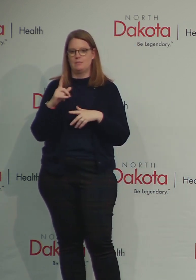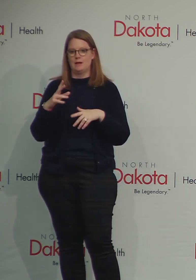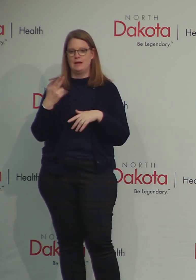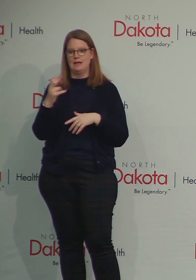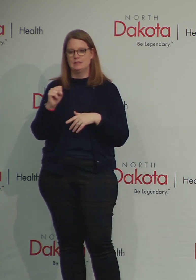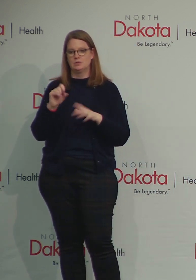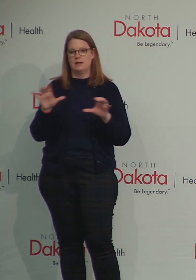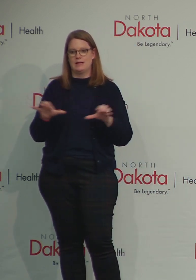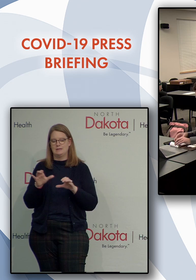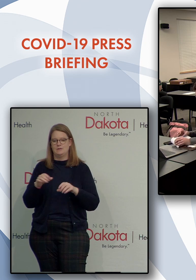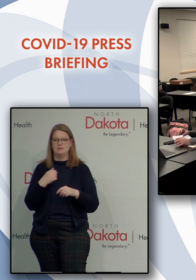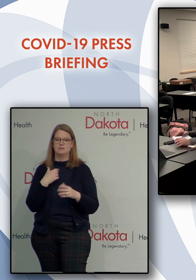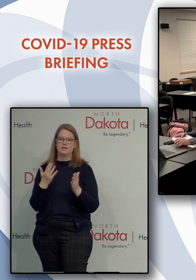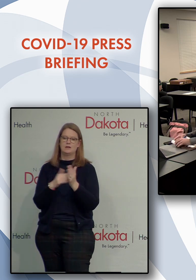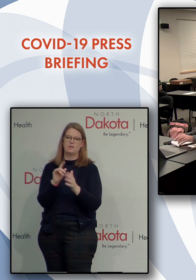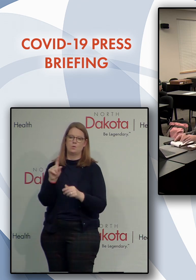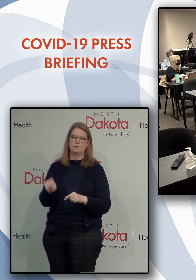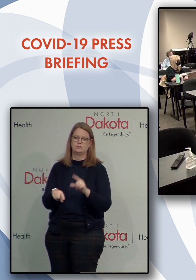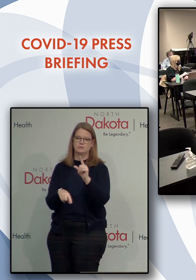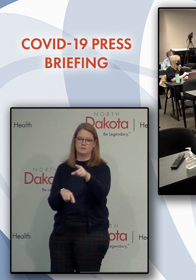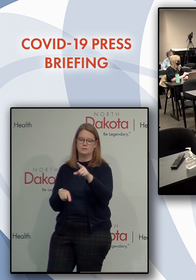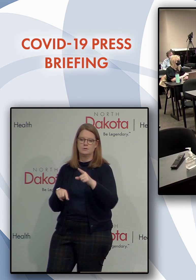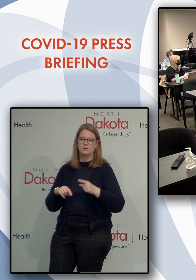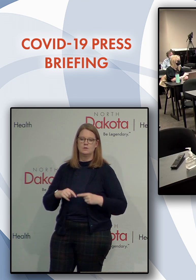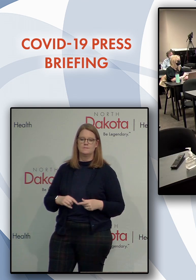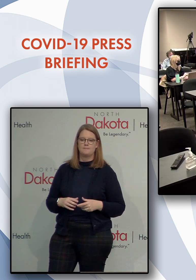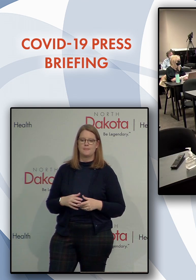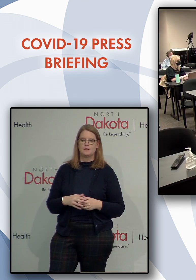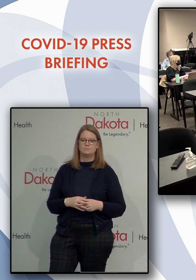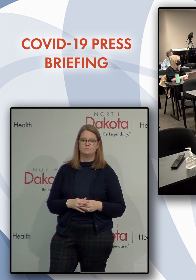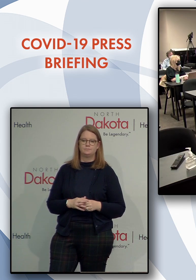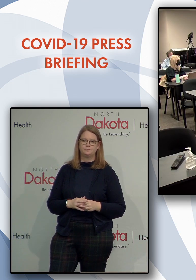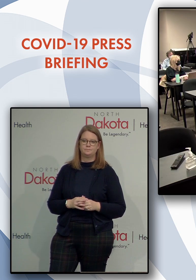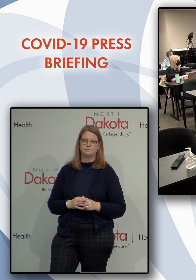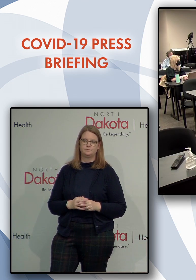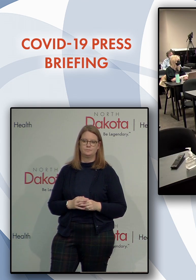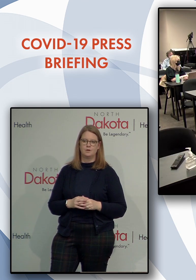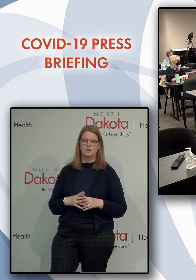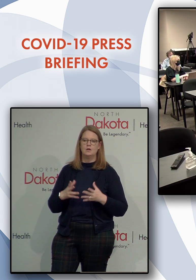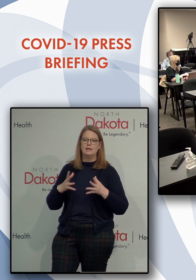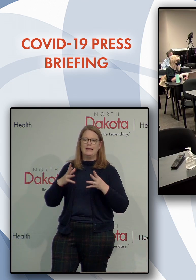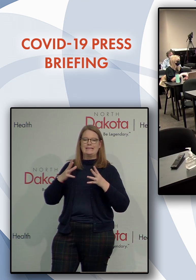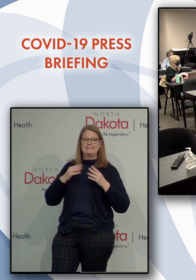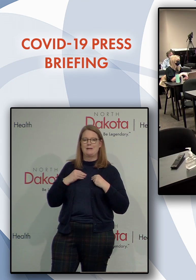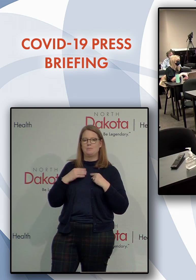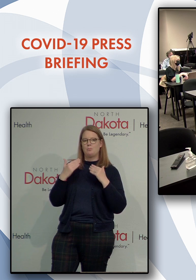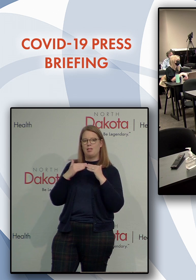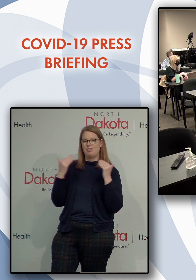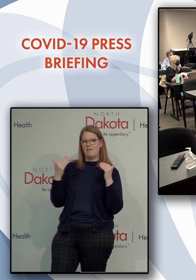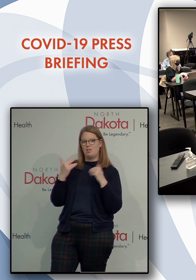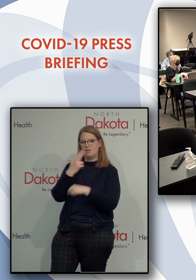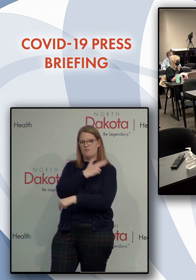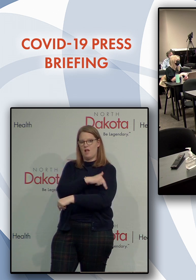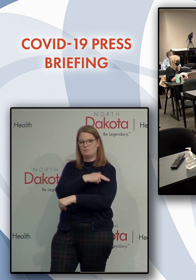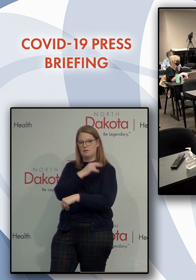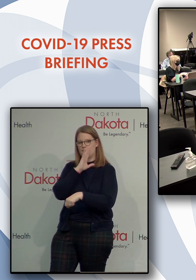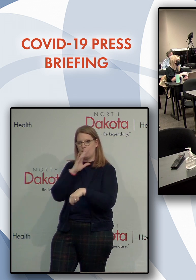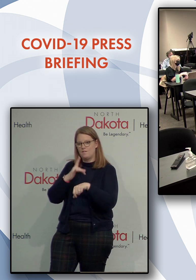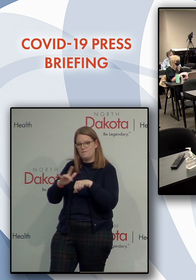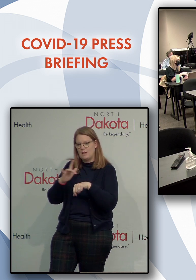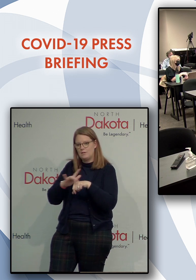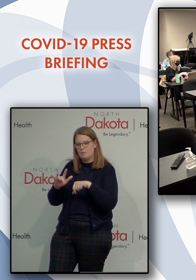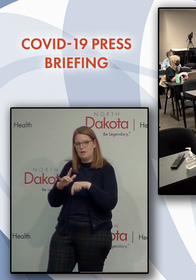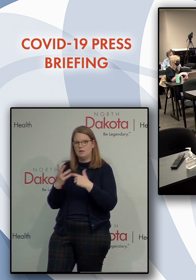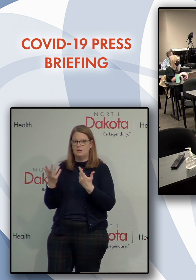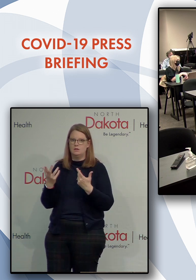activities. And then just to follow up, what would be like an acceptable level of hospital capacity? Is there a threshold that you're looking at where you would relax